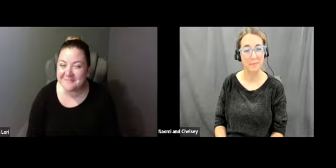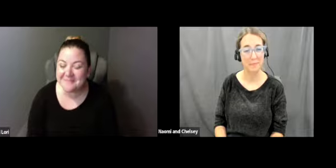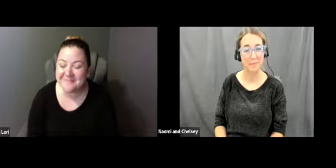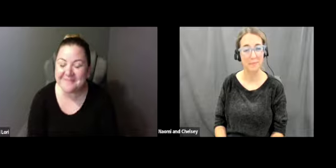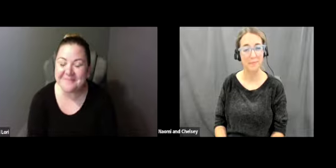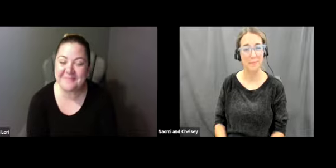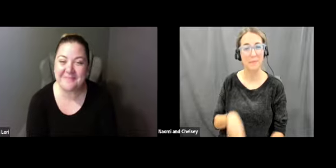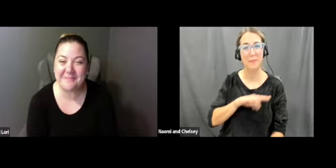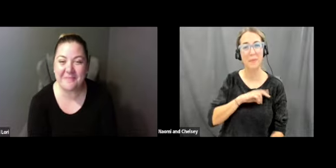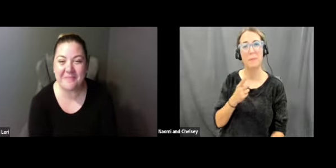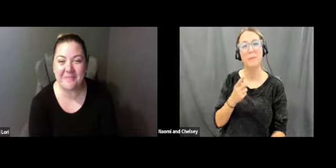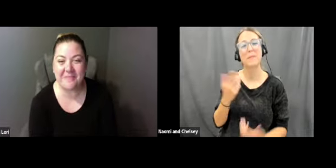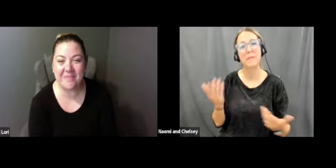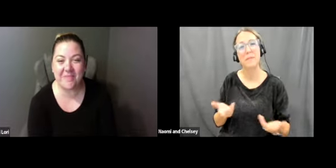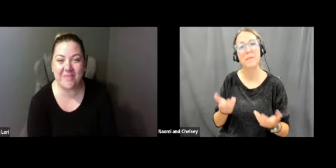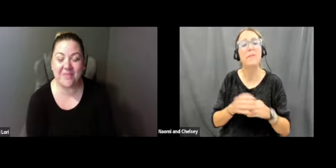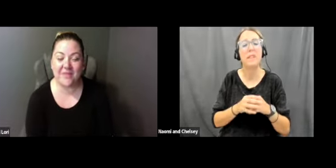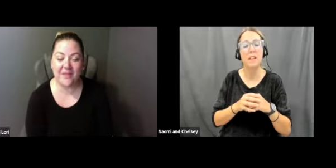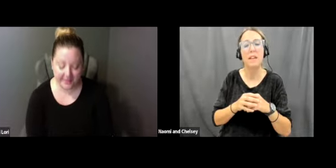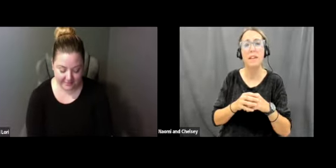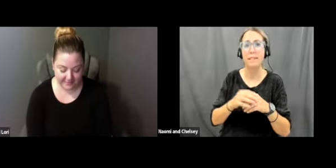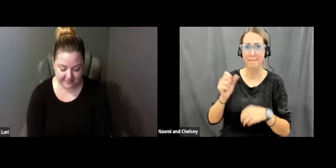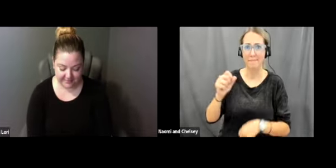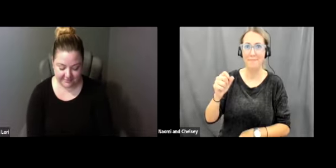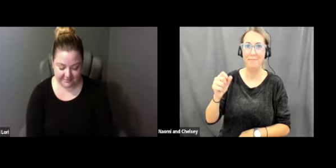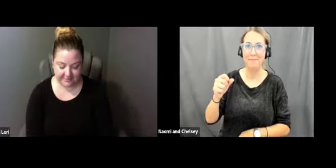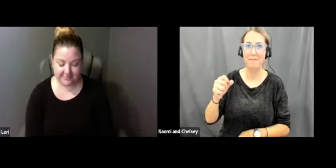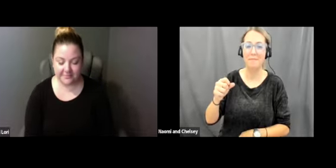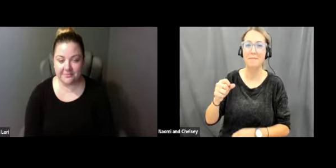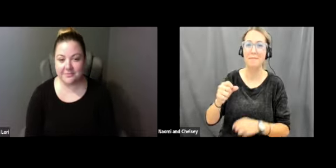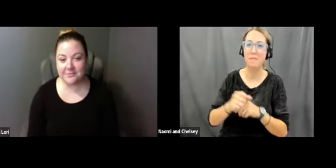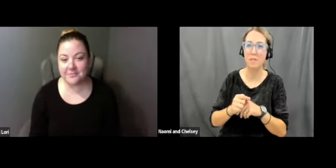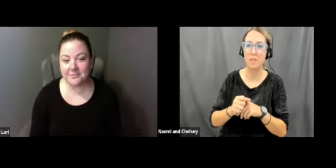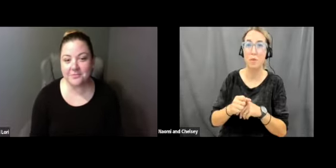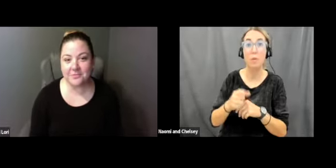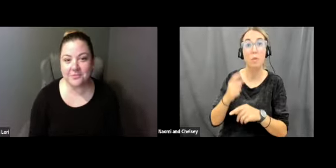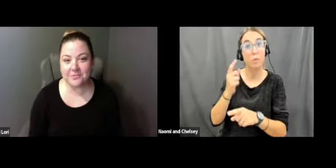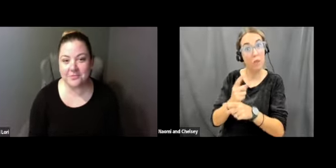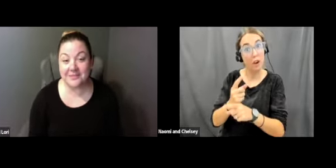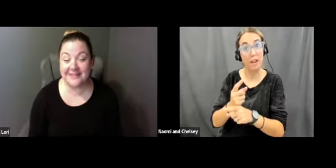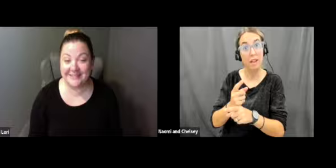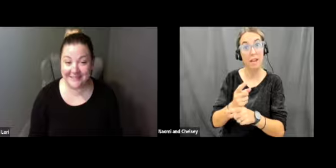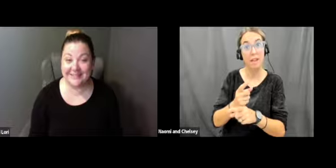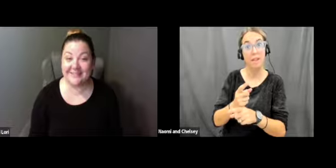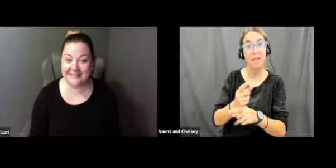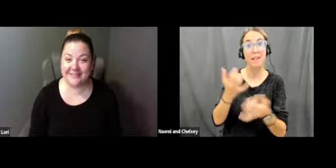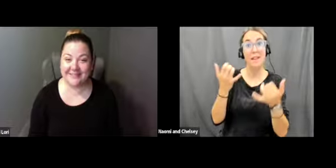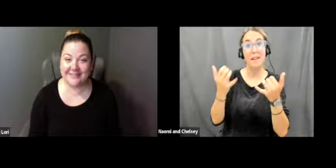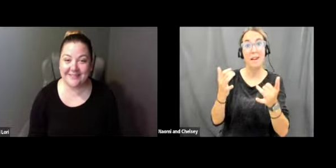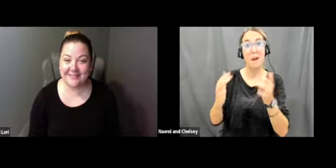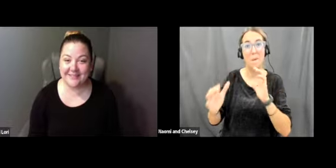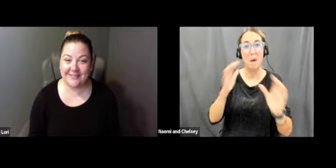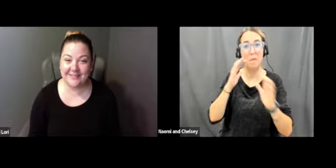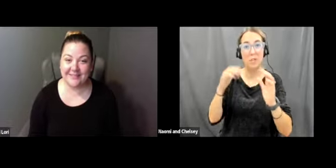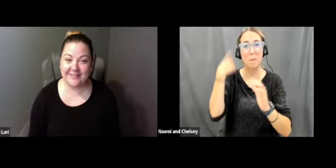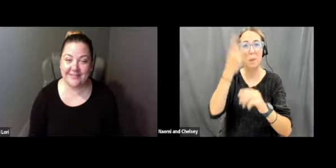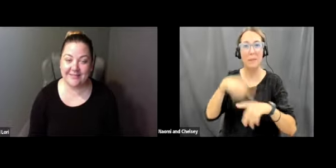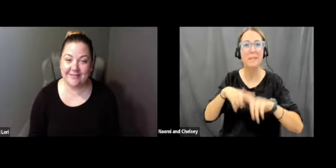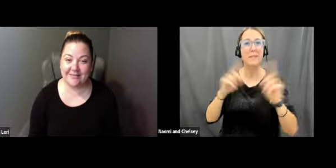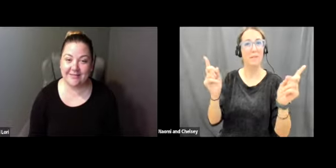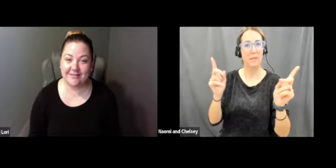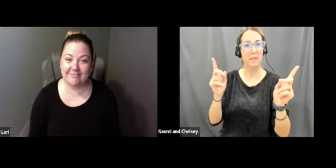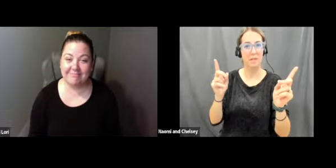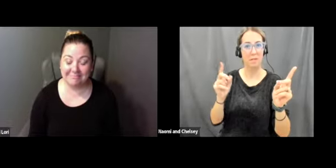really interesting because that, I mean, it substantively changes the conversation, for one thing. And